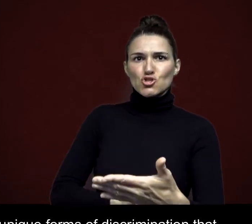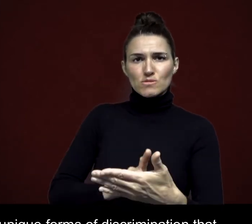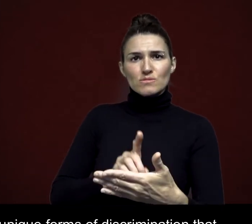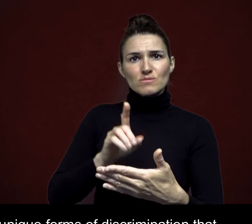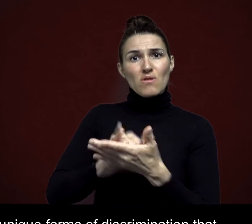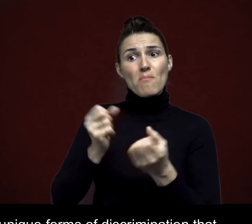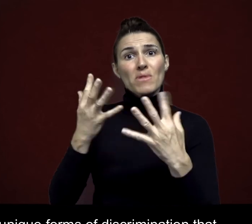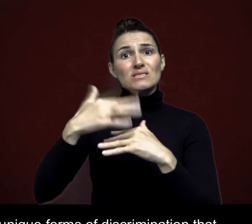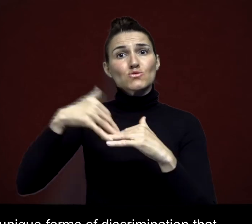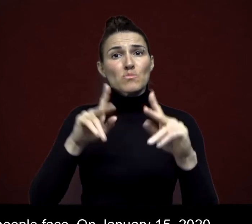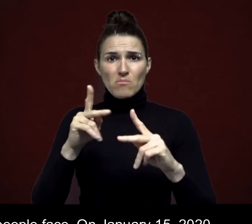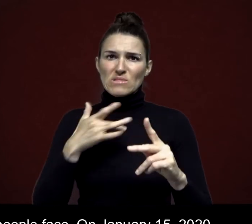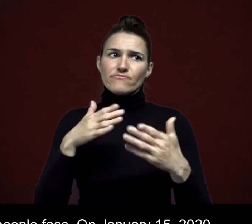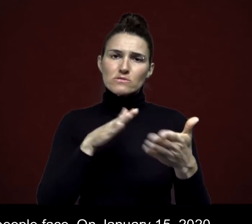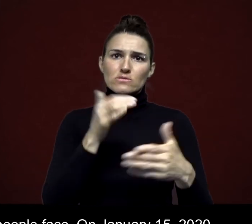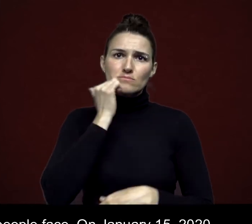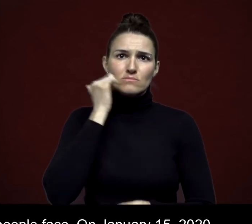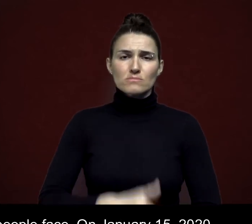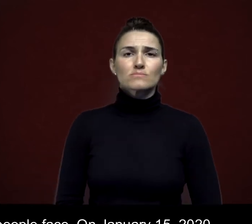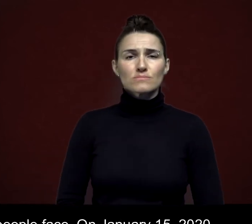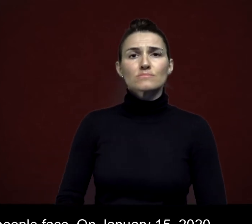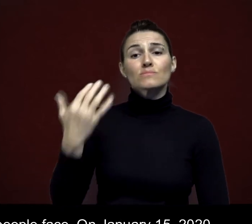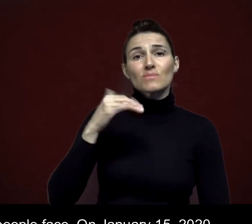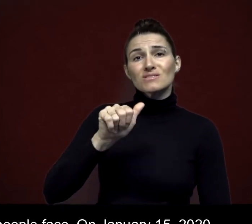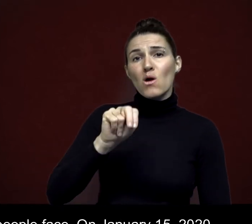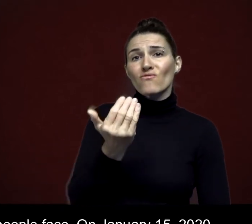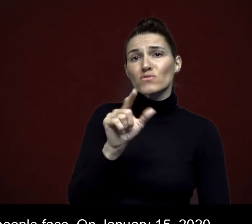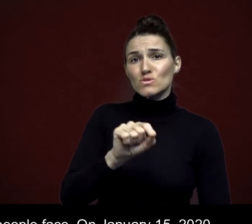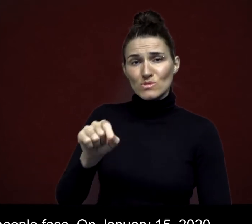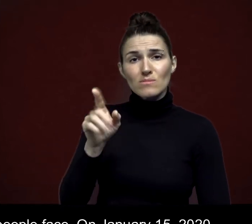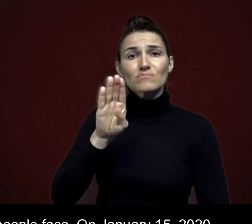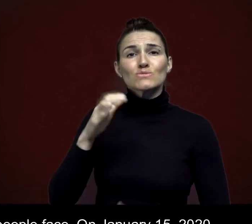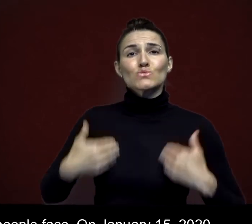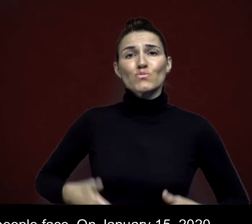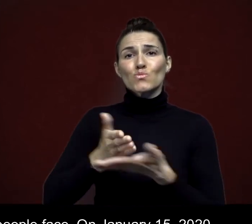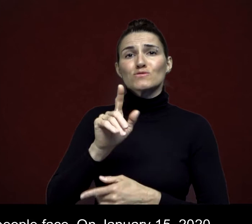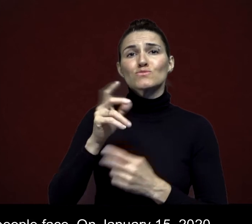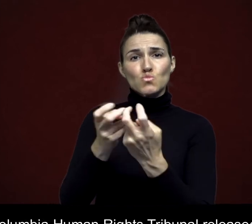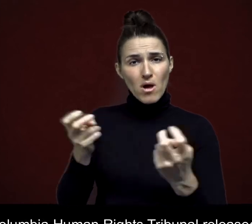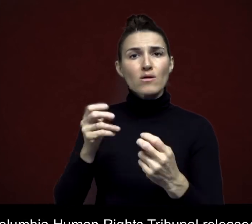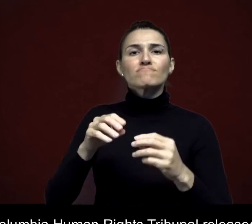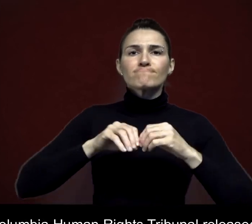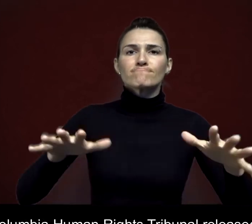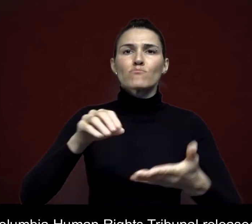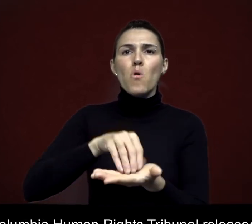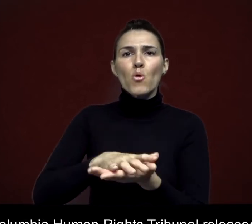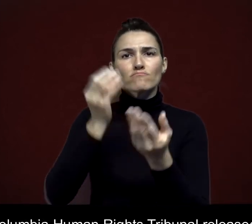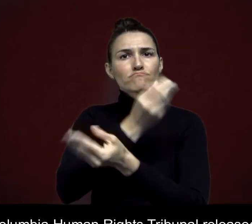of discrimination that Indigenous people face. On January 15, 2020, the British Columbia Human Rights